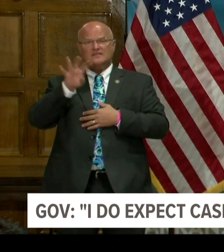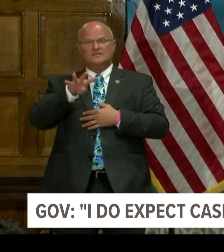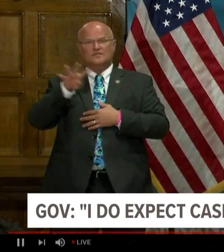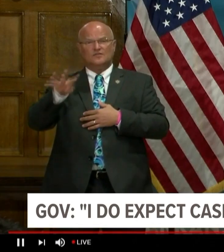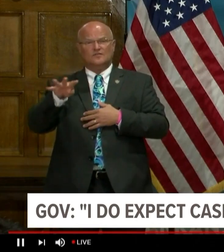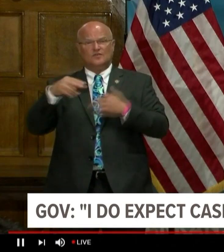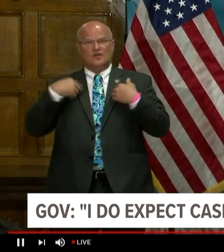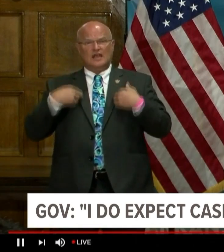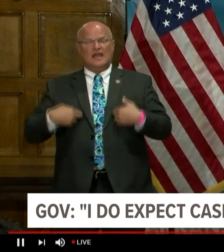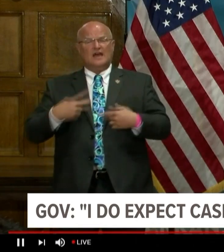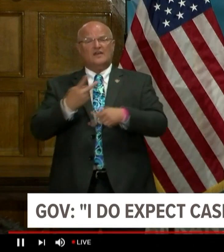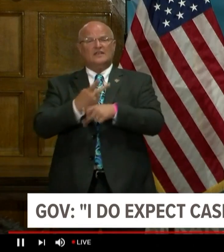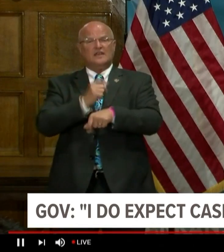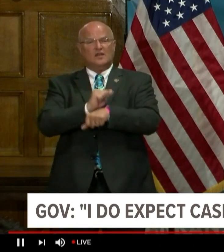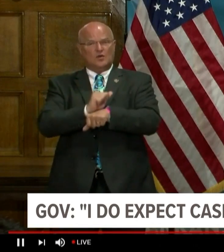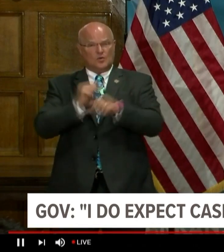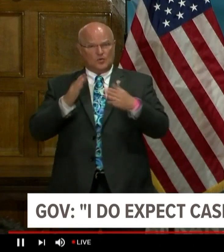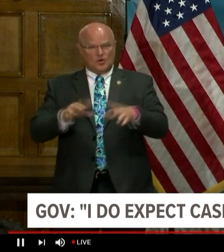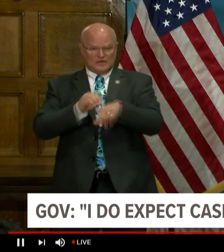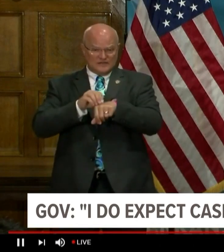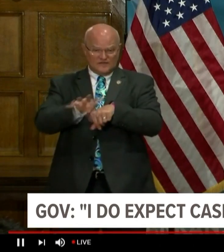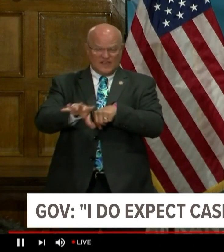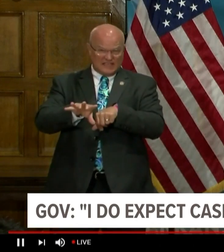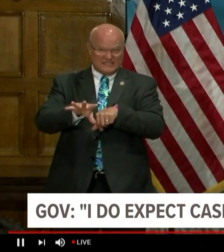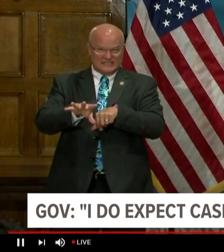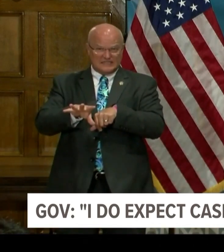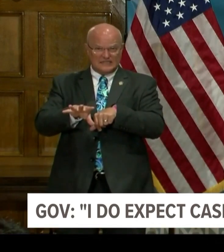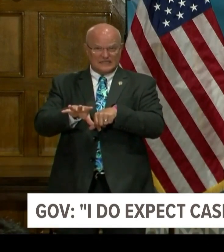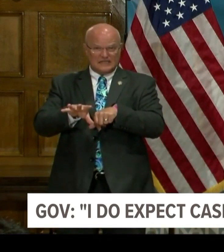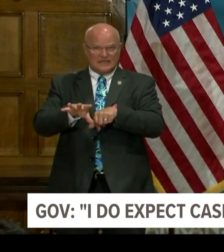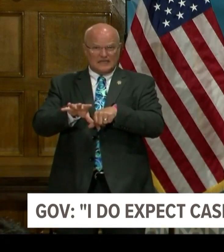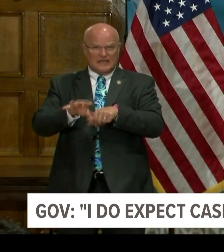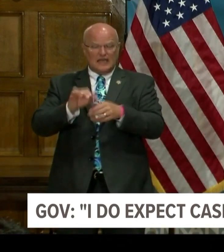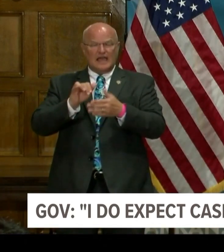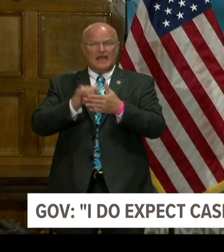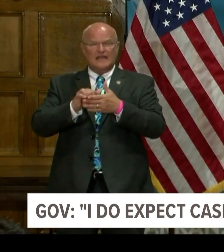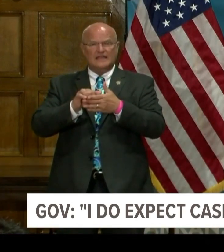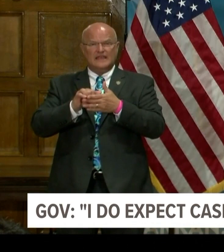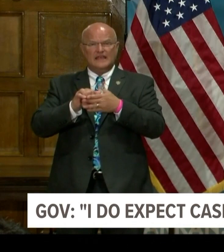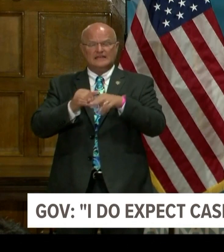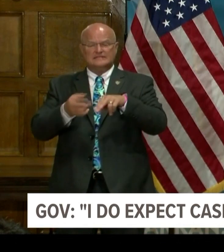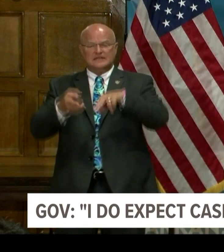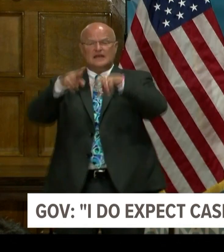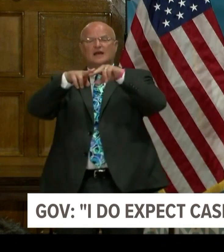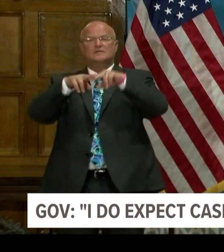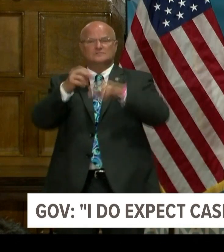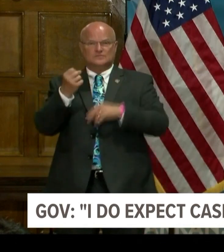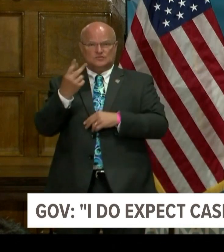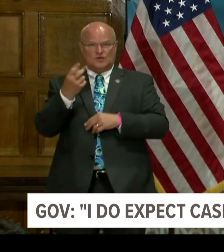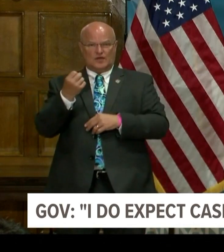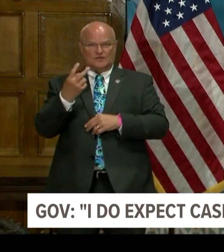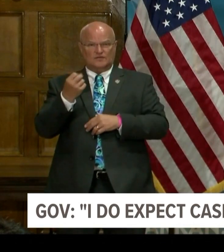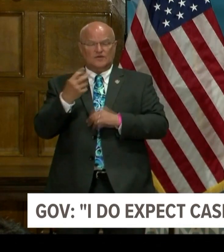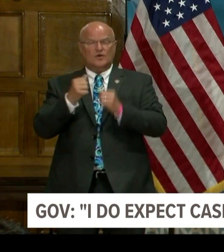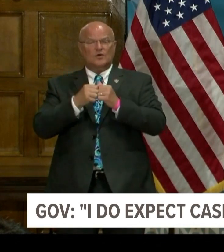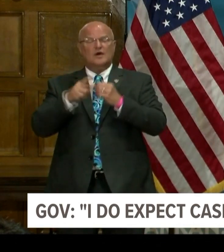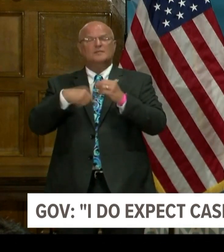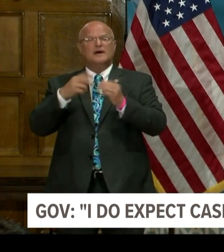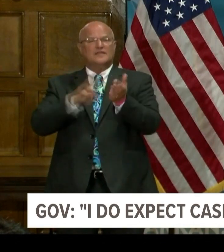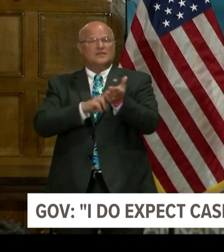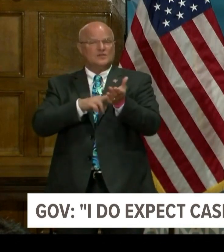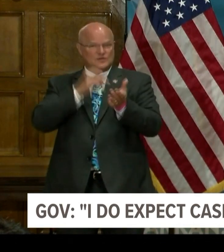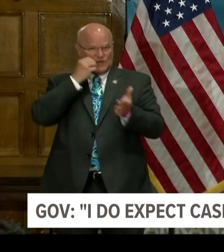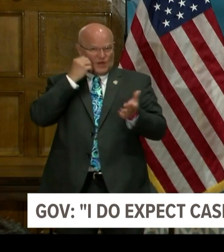844 healthcare workers infected. The change is up 12 from yesterday. With regard to the nursing